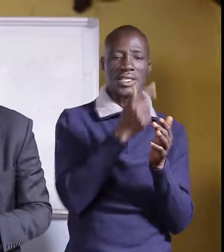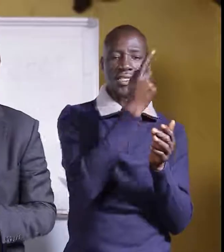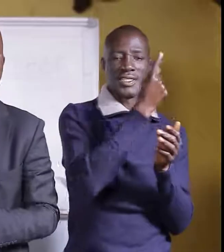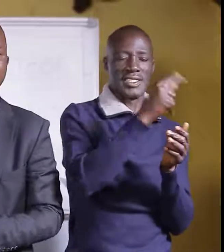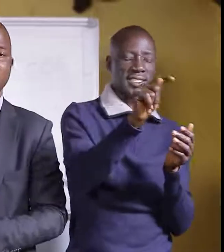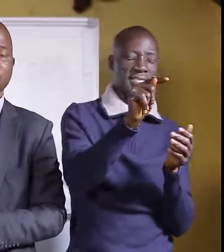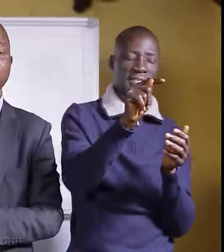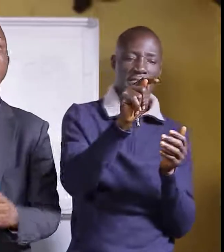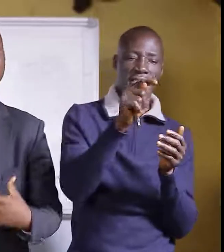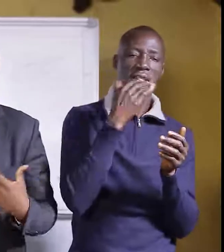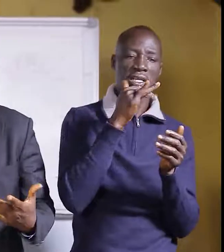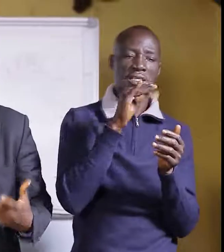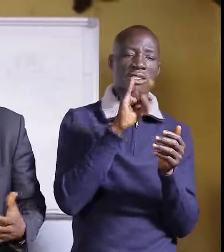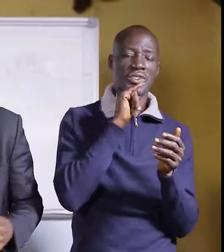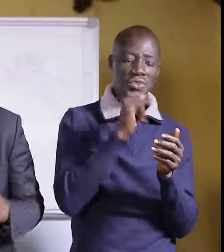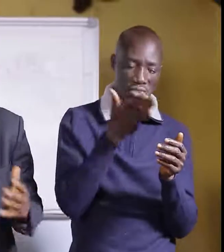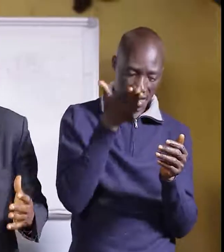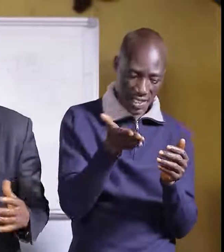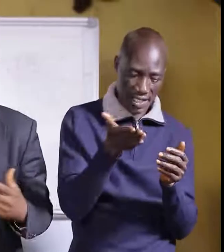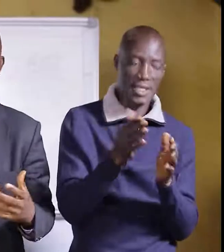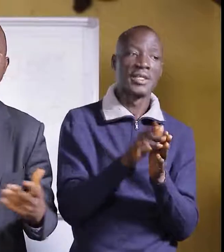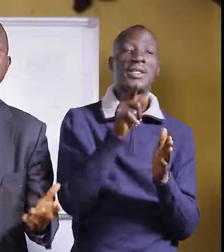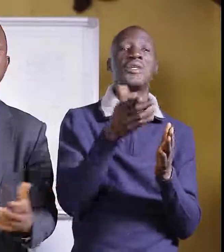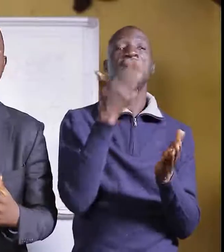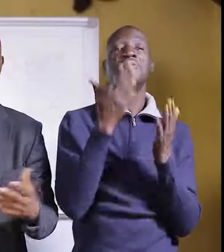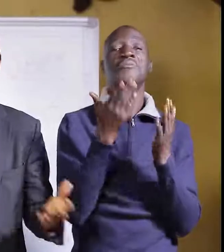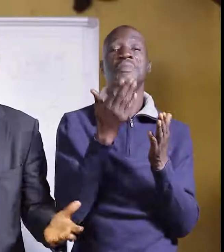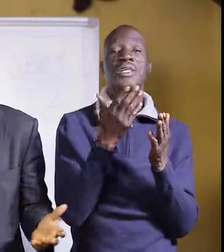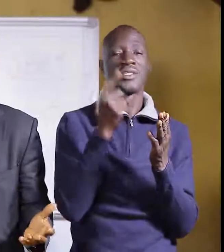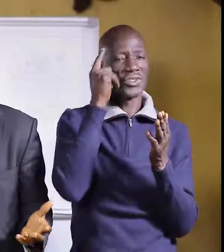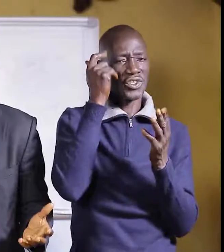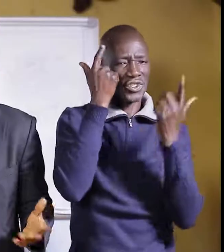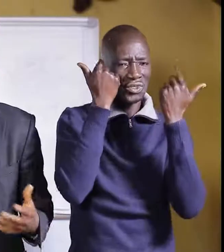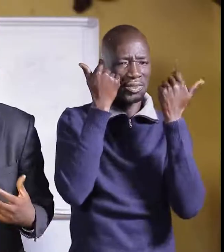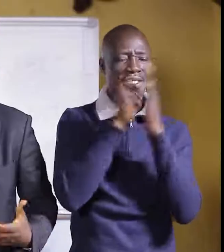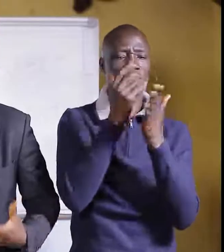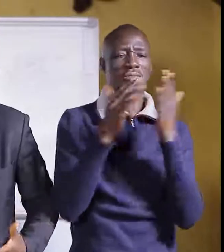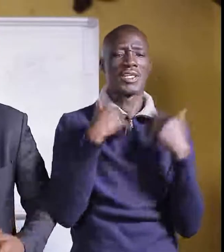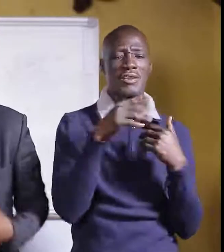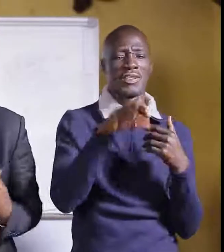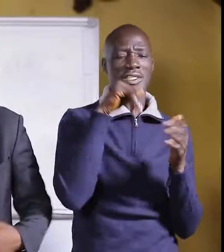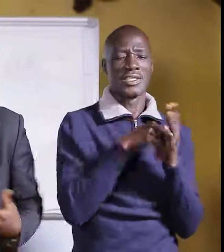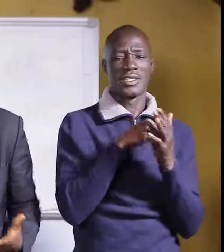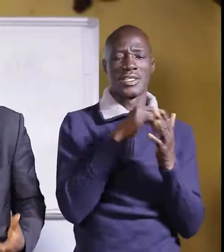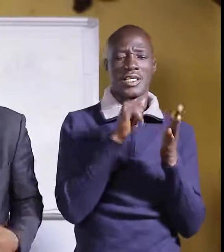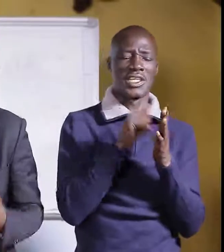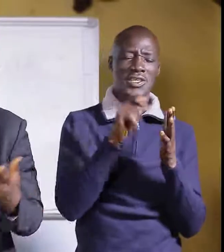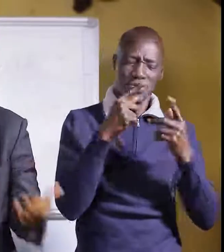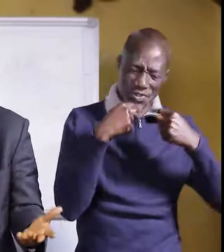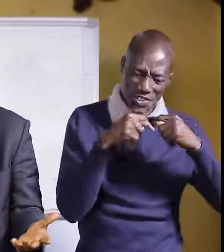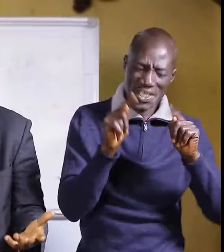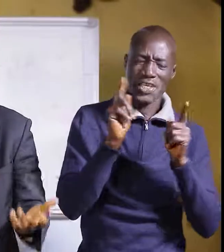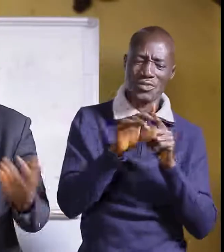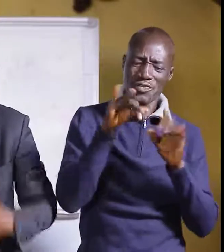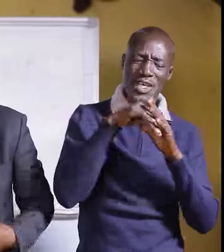on that freezer, you will start suspecting that somebody must have taken the biscuit. Now, from that, you now become curious. Who took